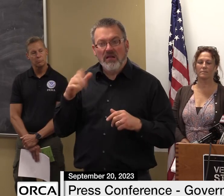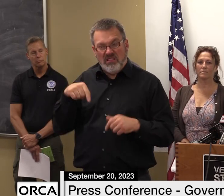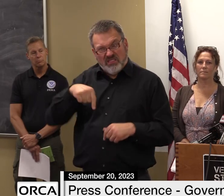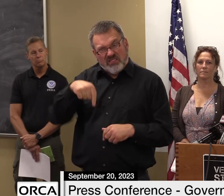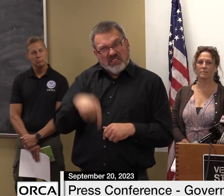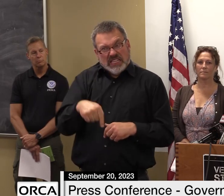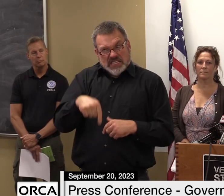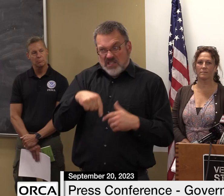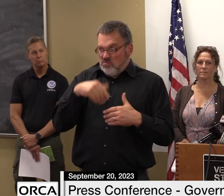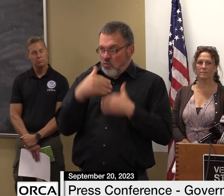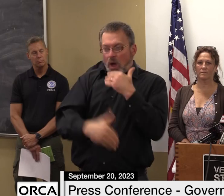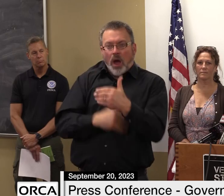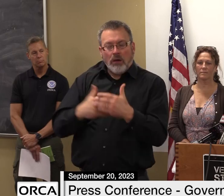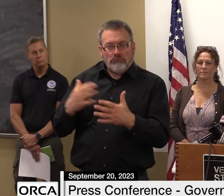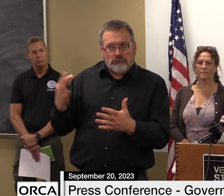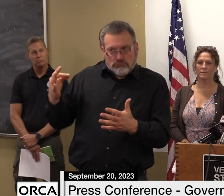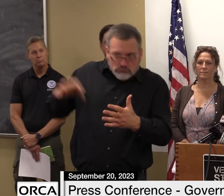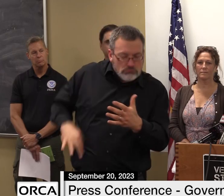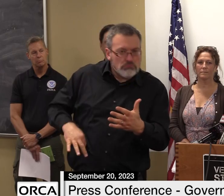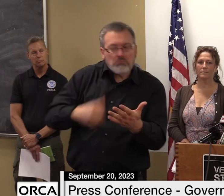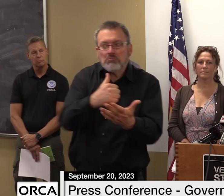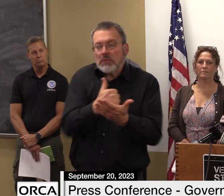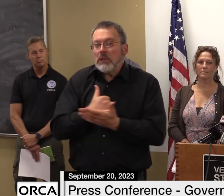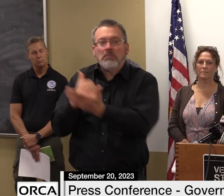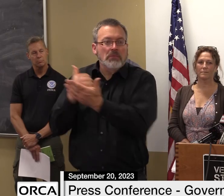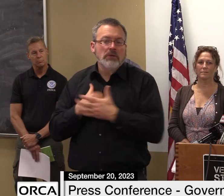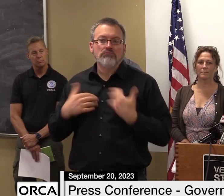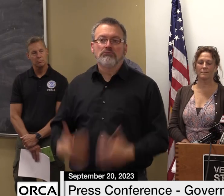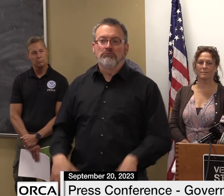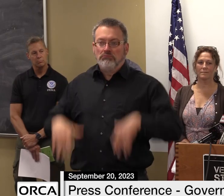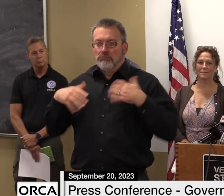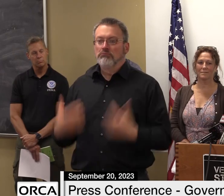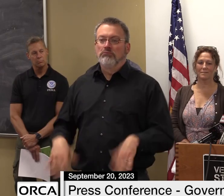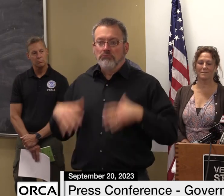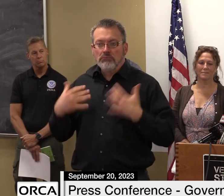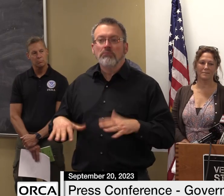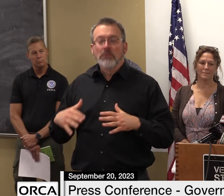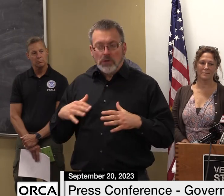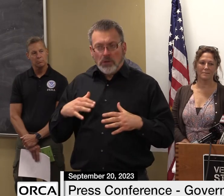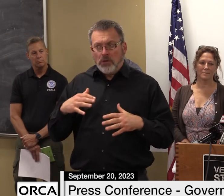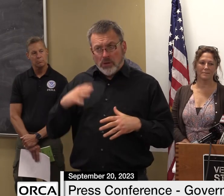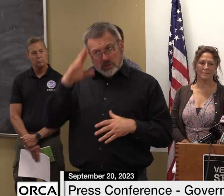our local community relies on us, and we rely on them as well.